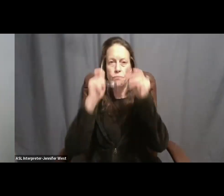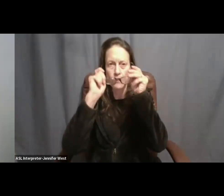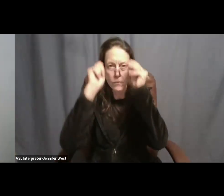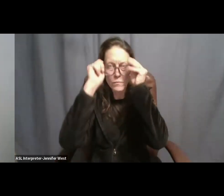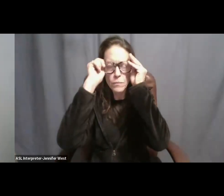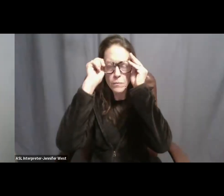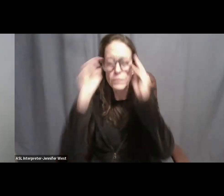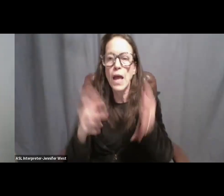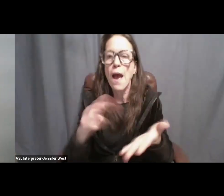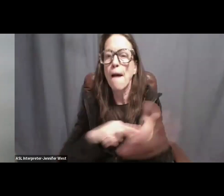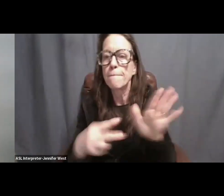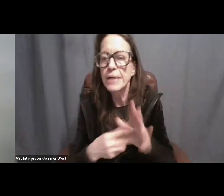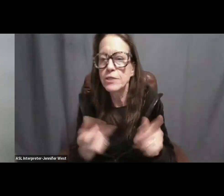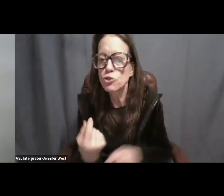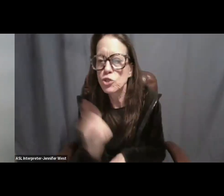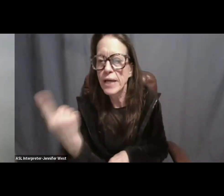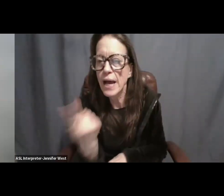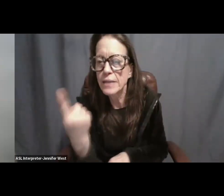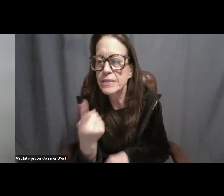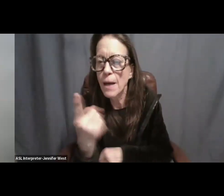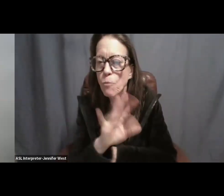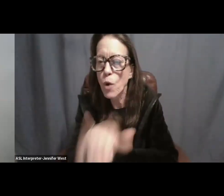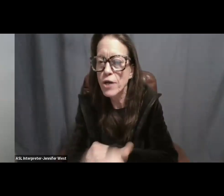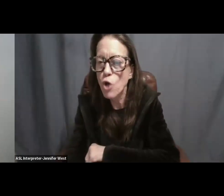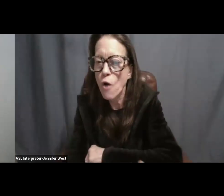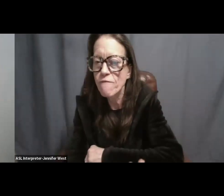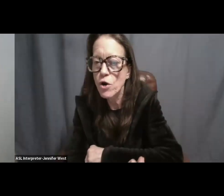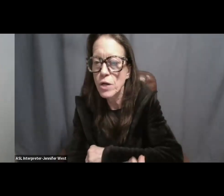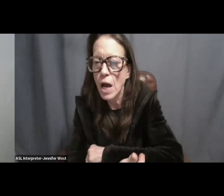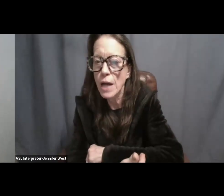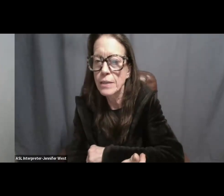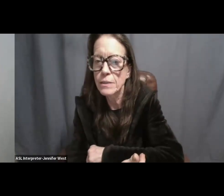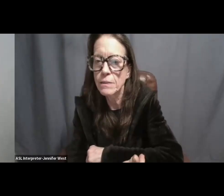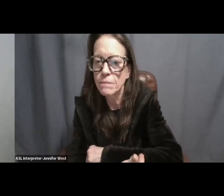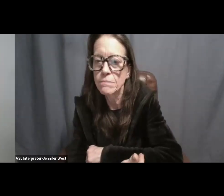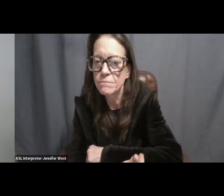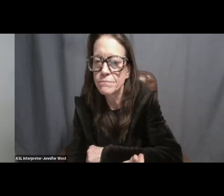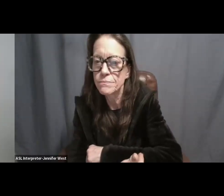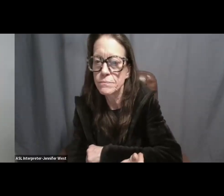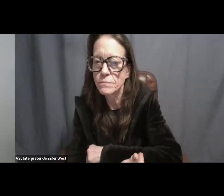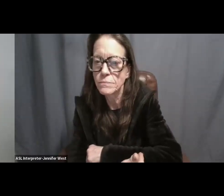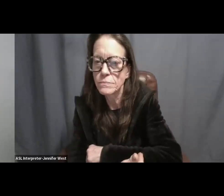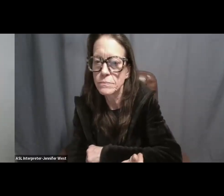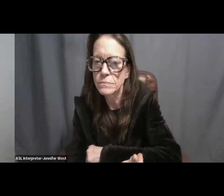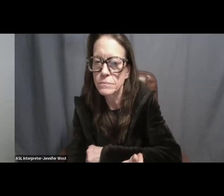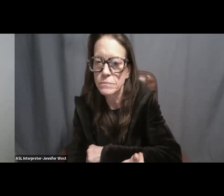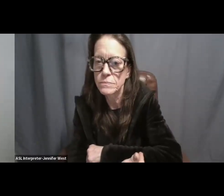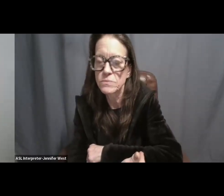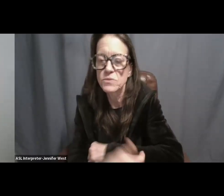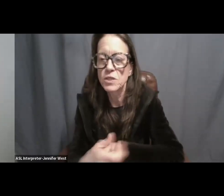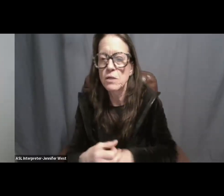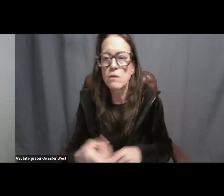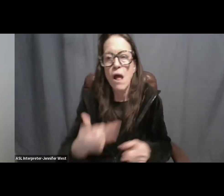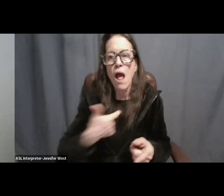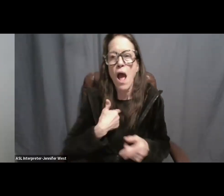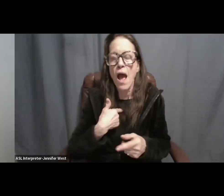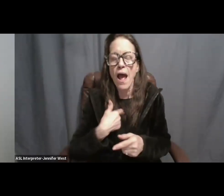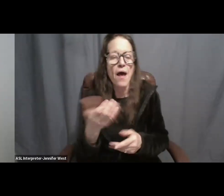because quite honestly, if something happened, like a fire, or what actually did